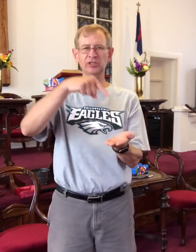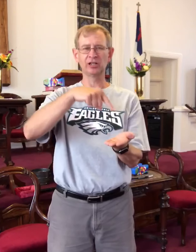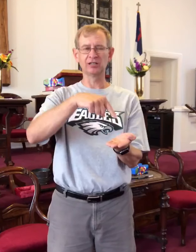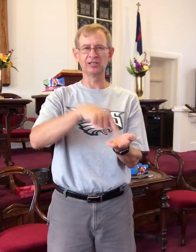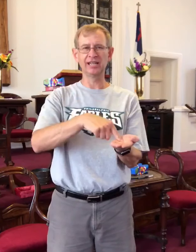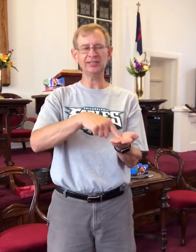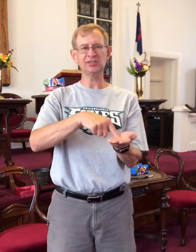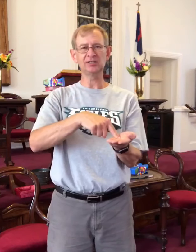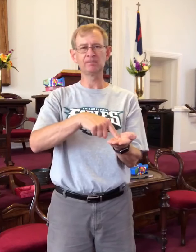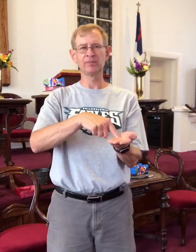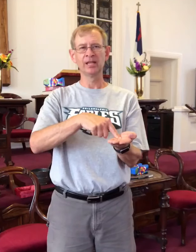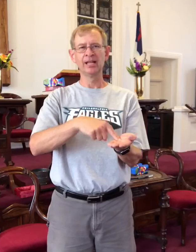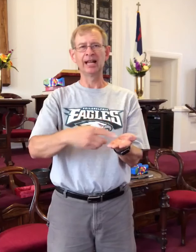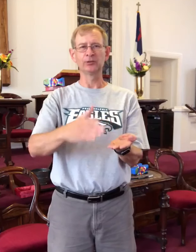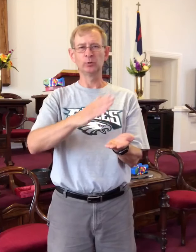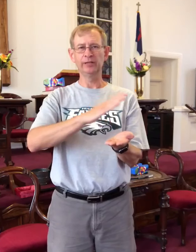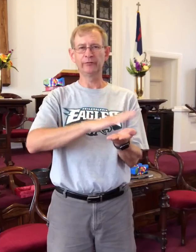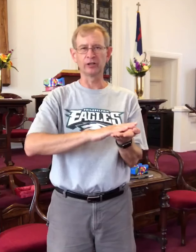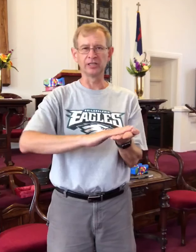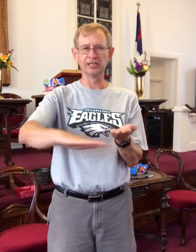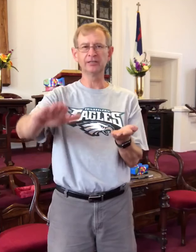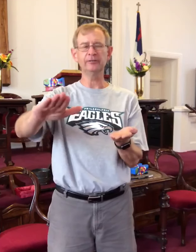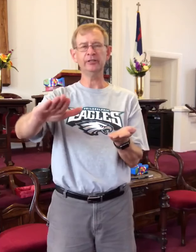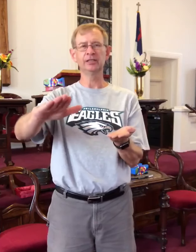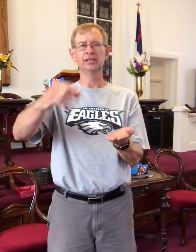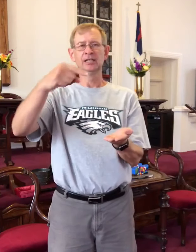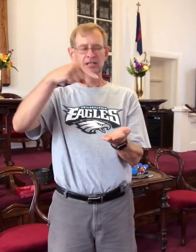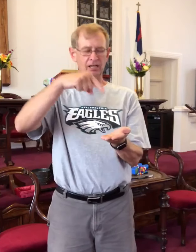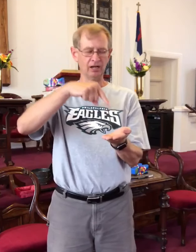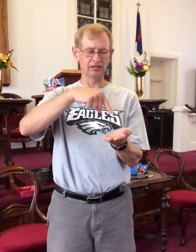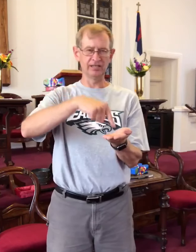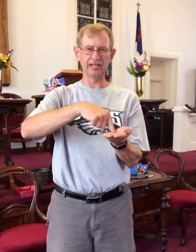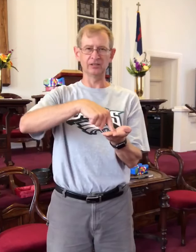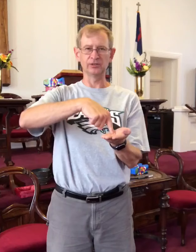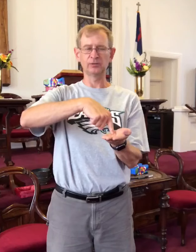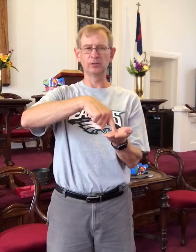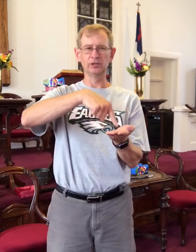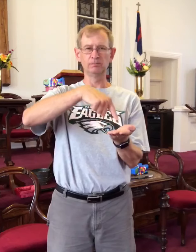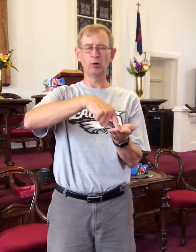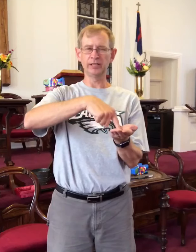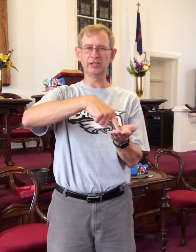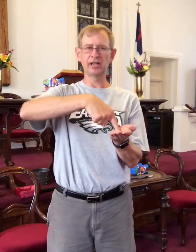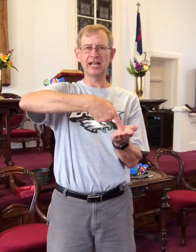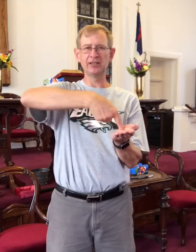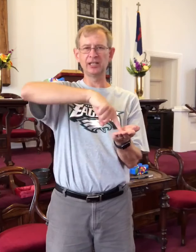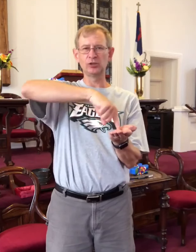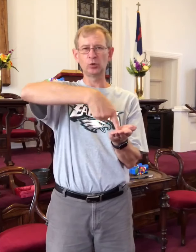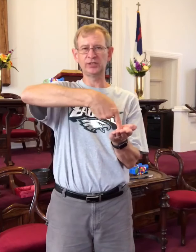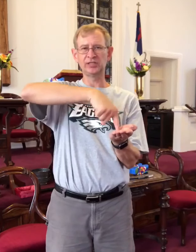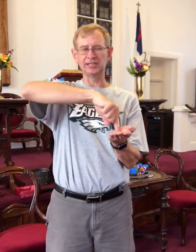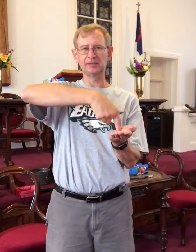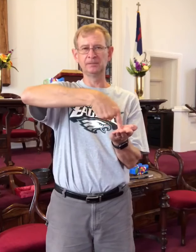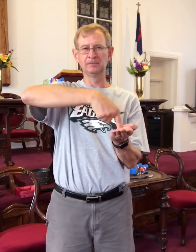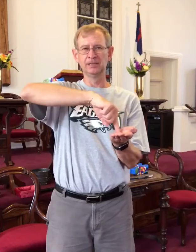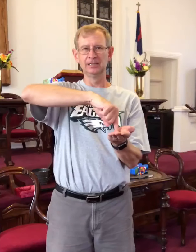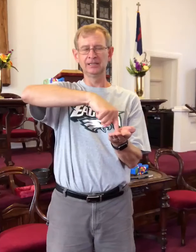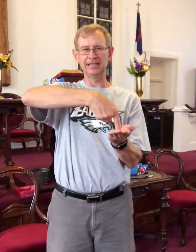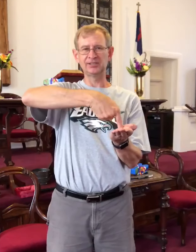our debts as we forgive our debtors. When you point to your hand, then twist it. That's the